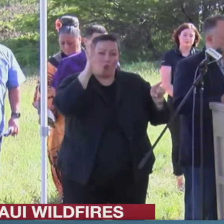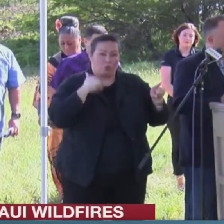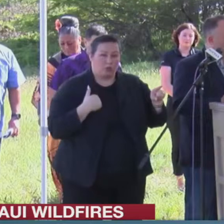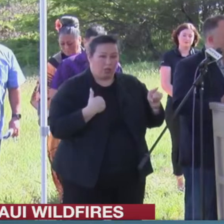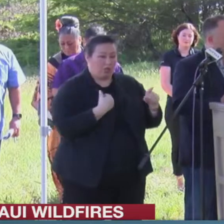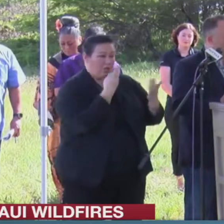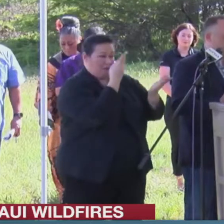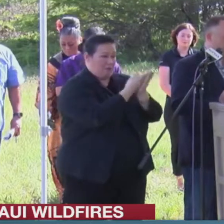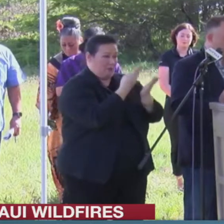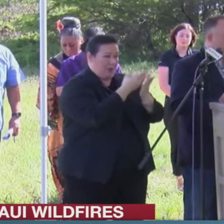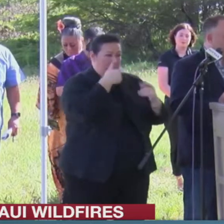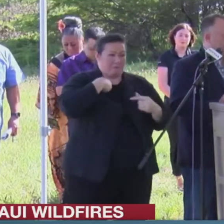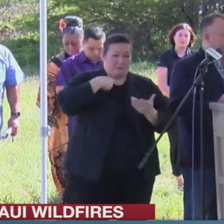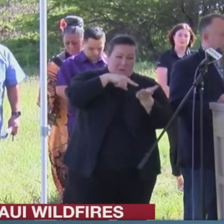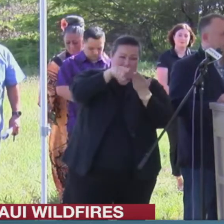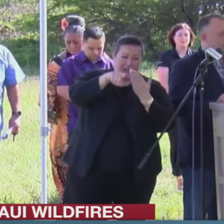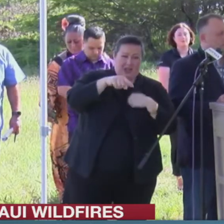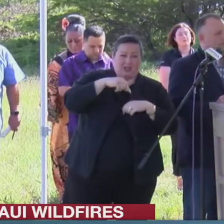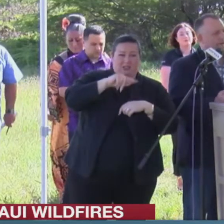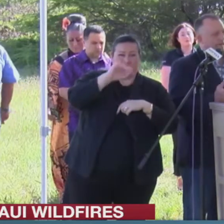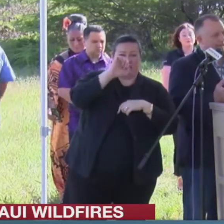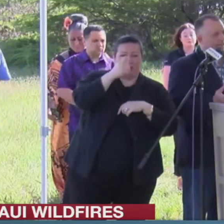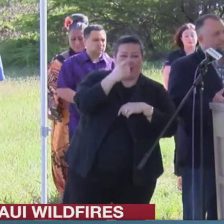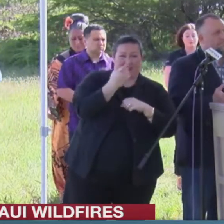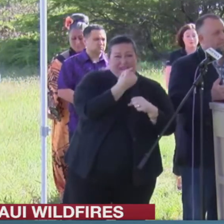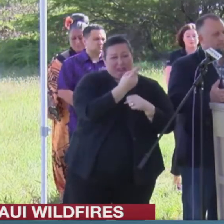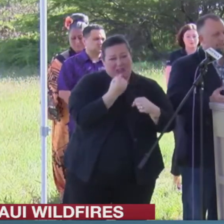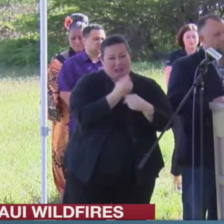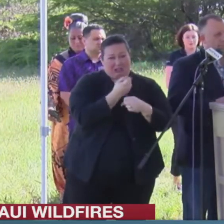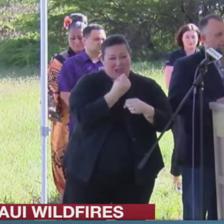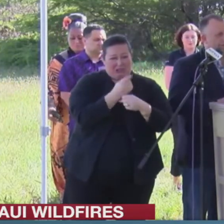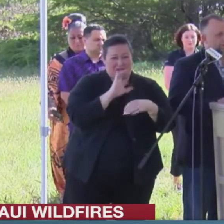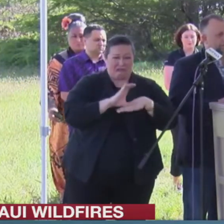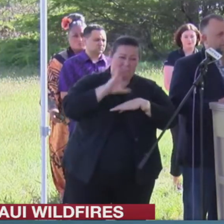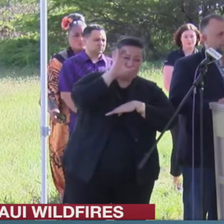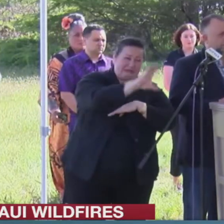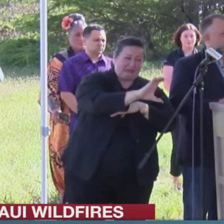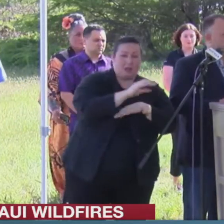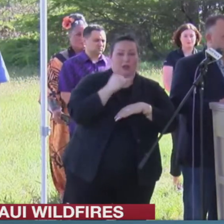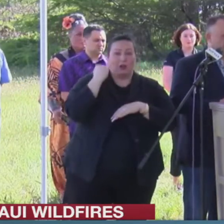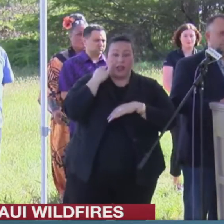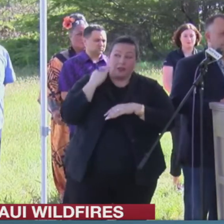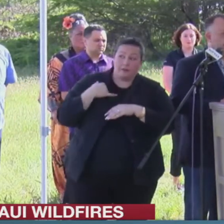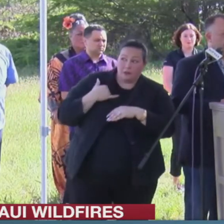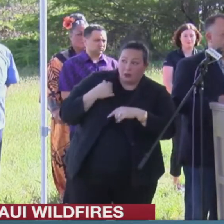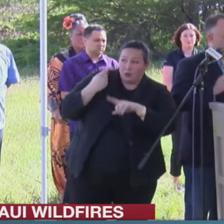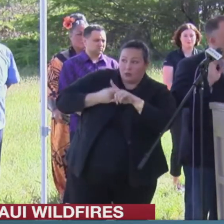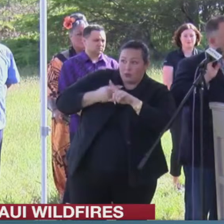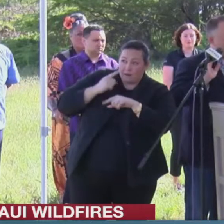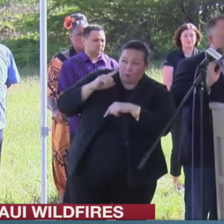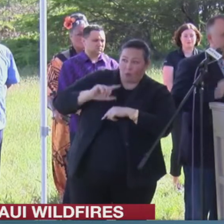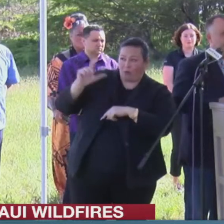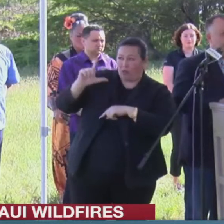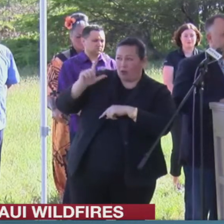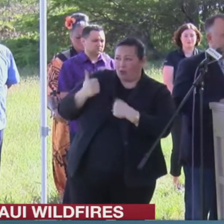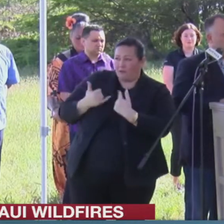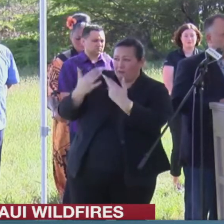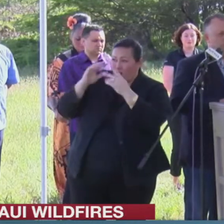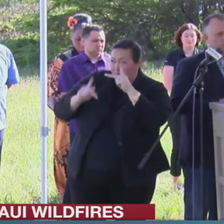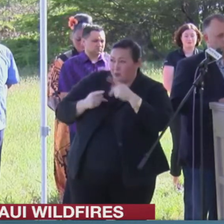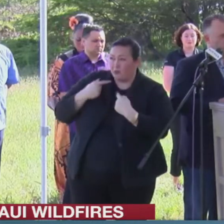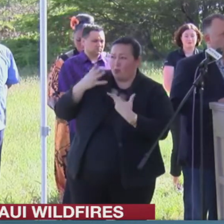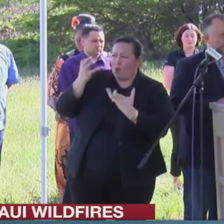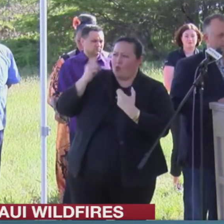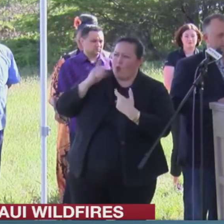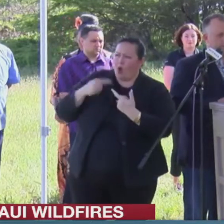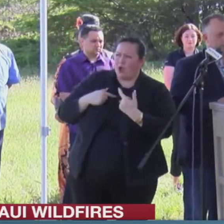for their short-term rental, which is a lot of money, and the tax break, this is a good opportunity for people to put their hand up and say they want